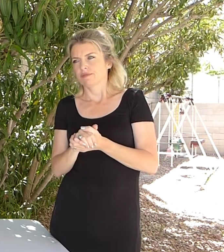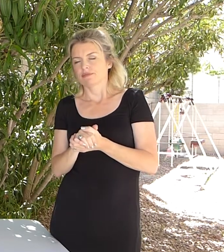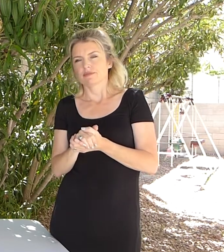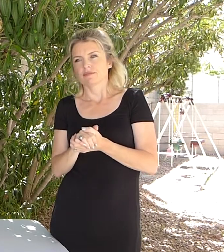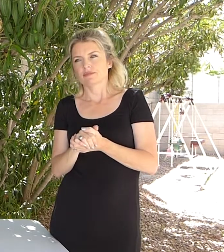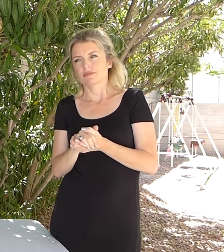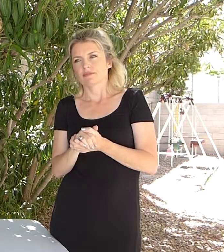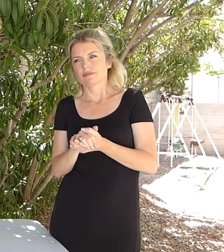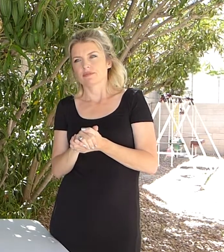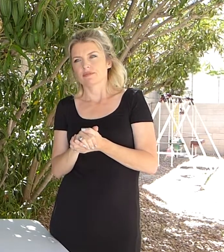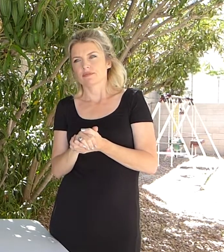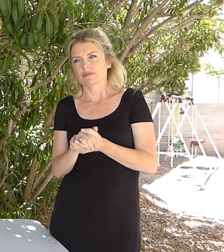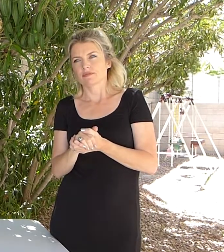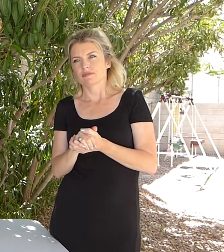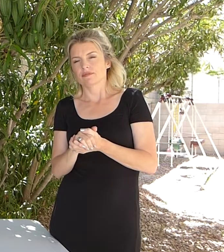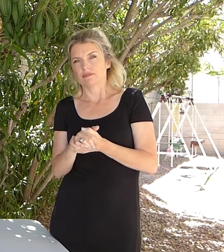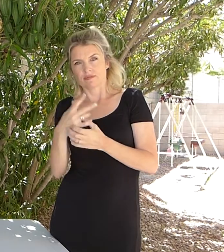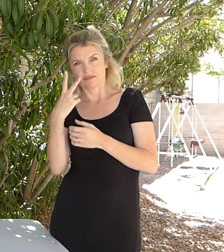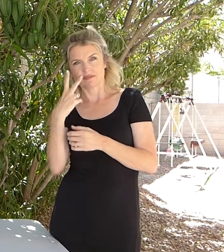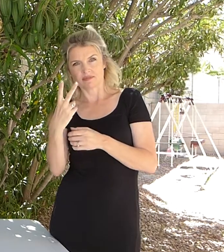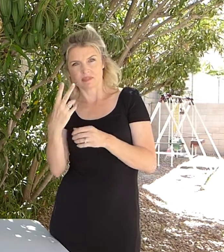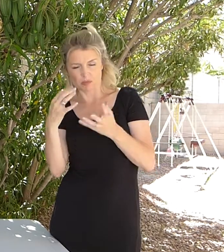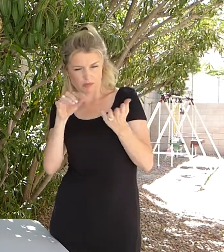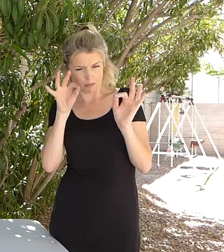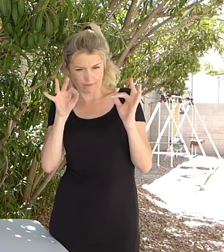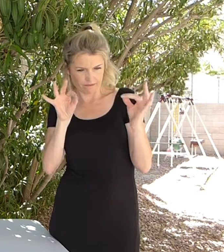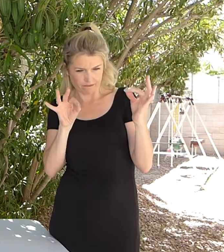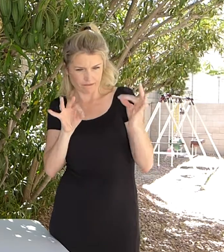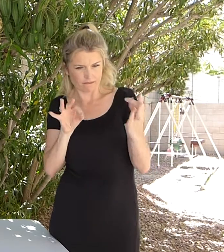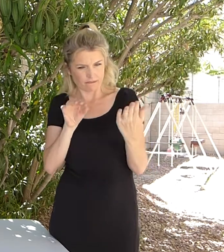And you're going to see where you want it,